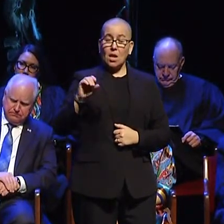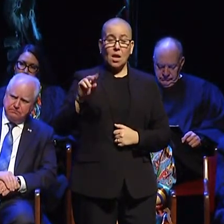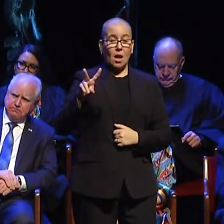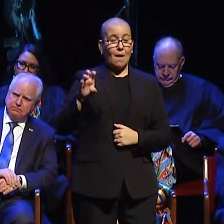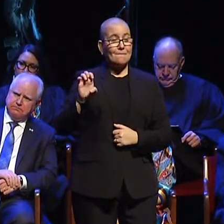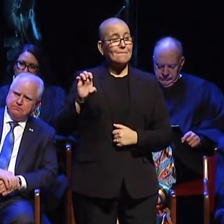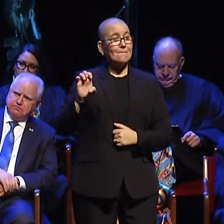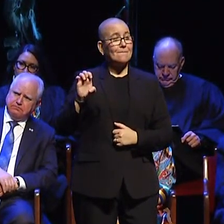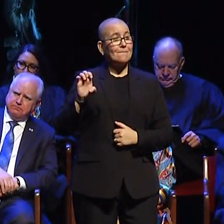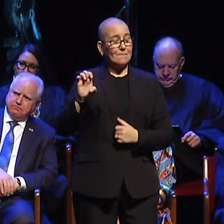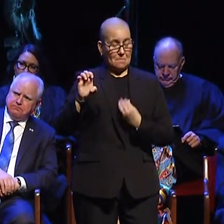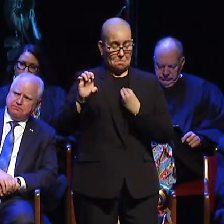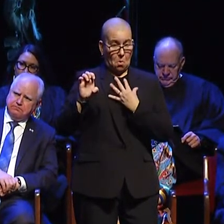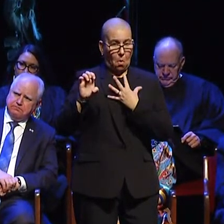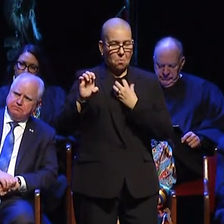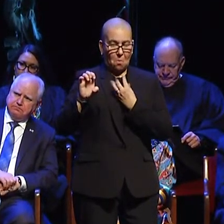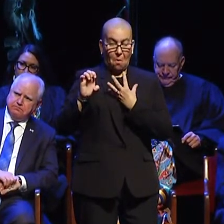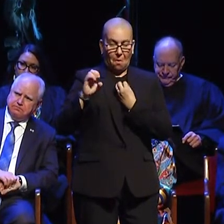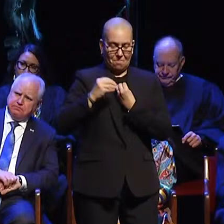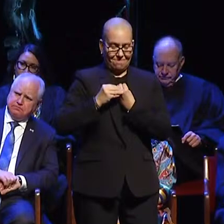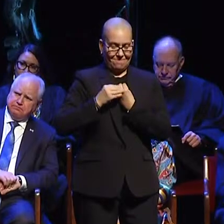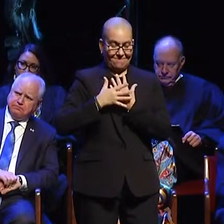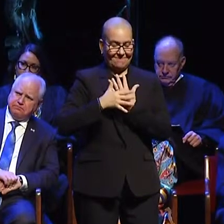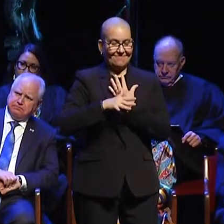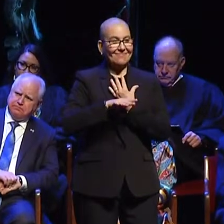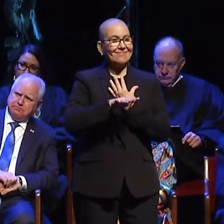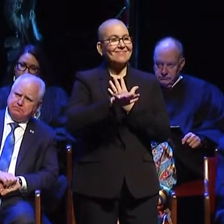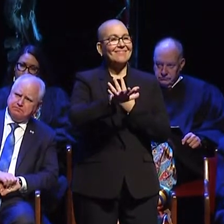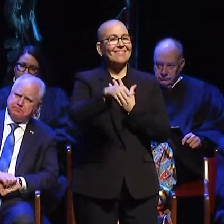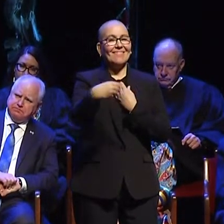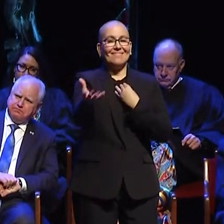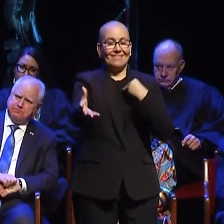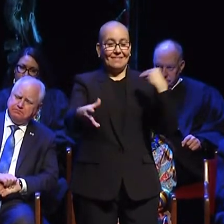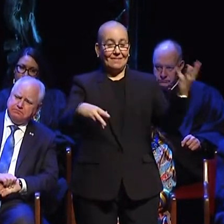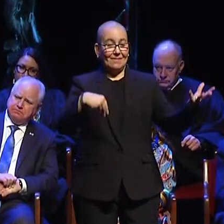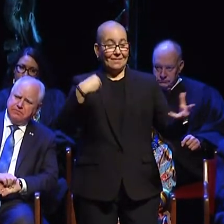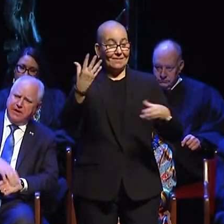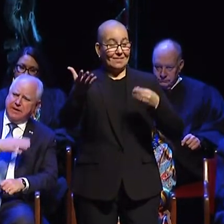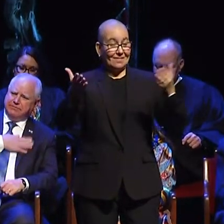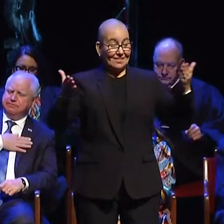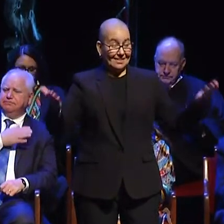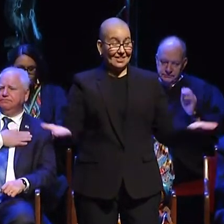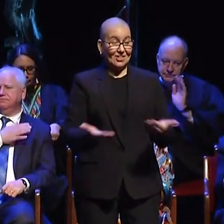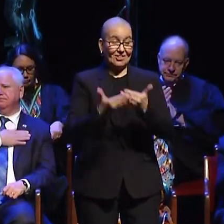state this term and beyond. Amen.